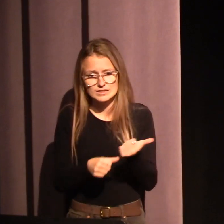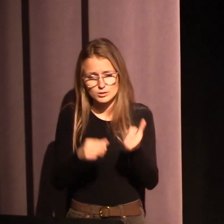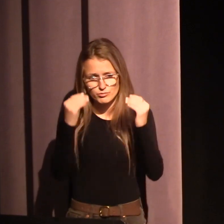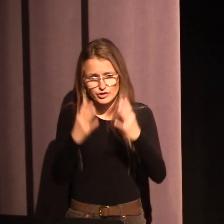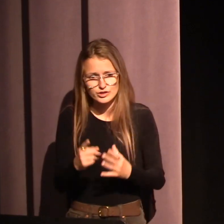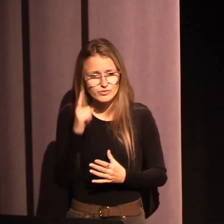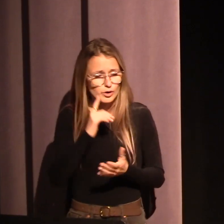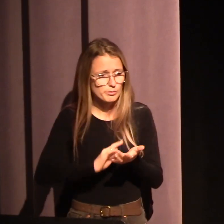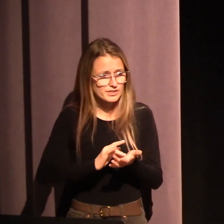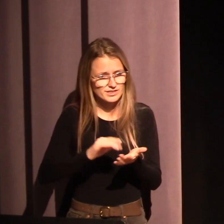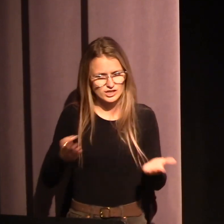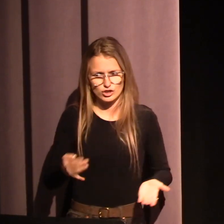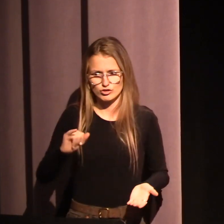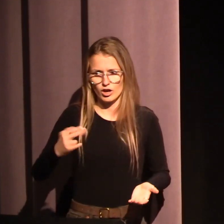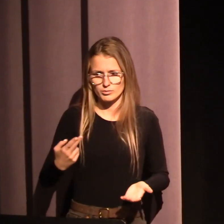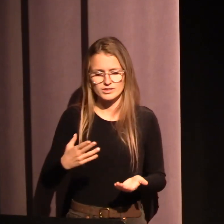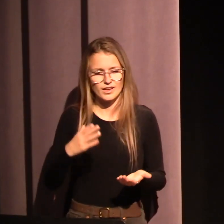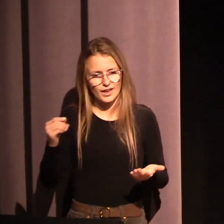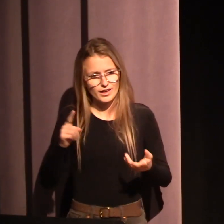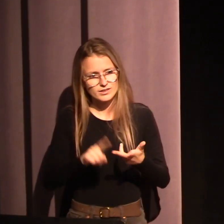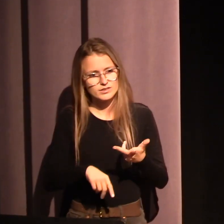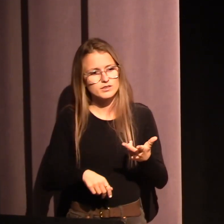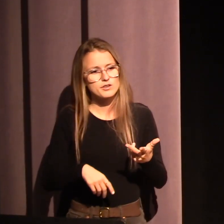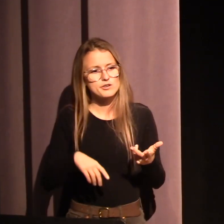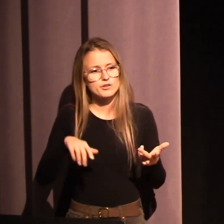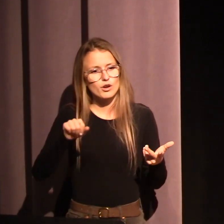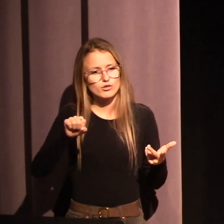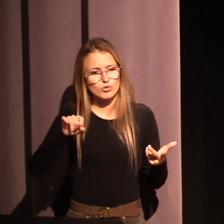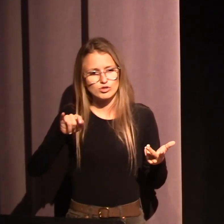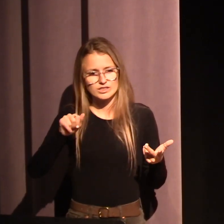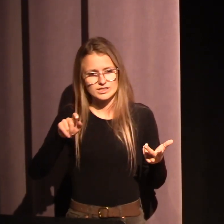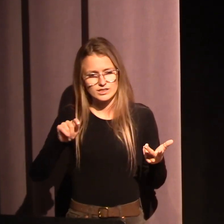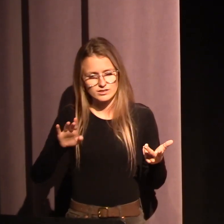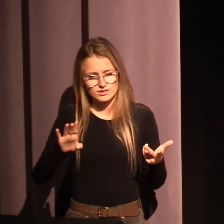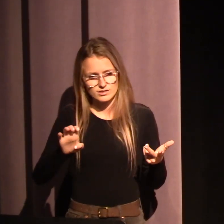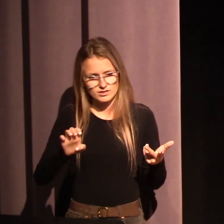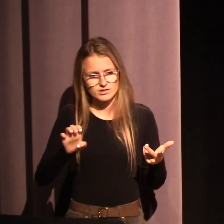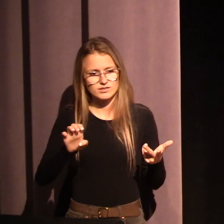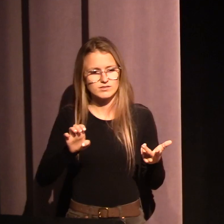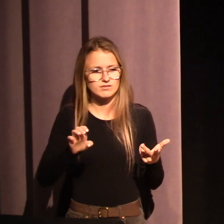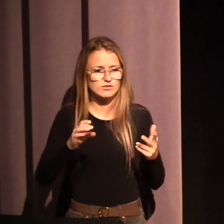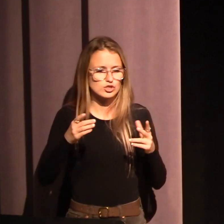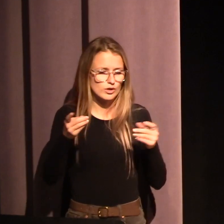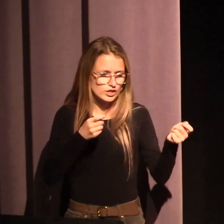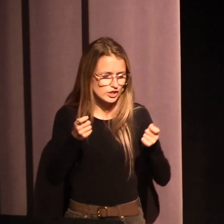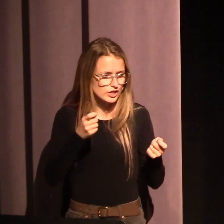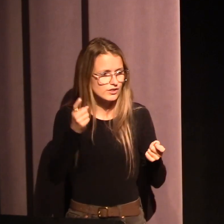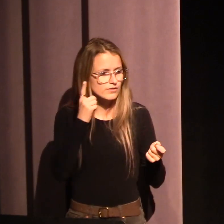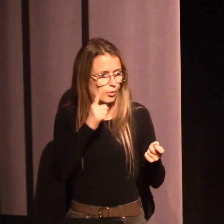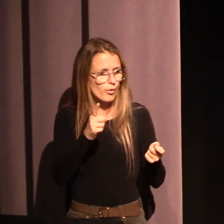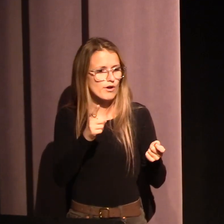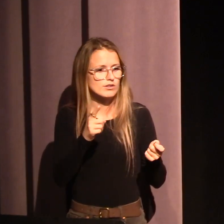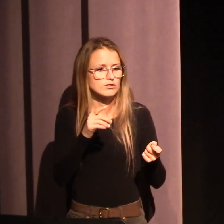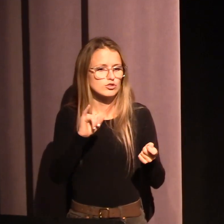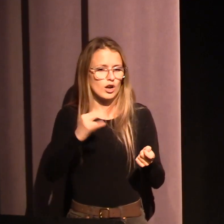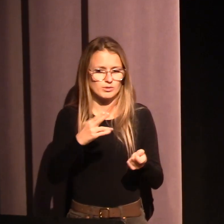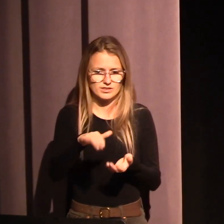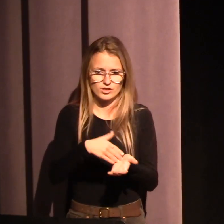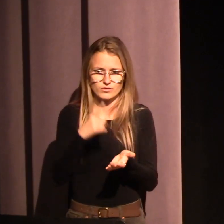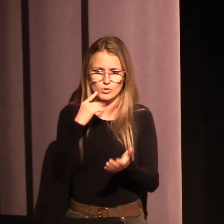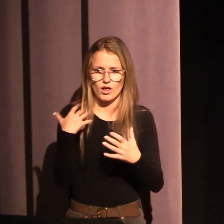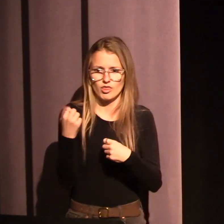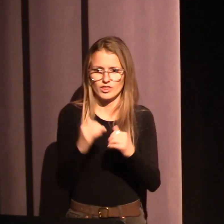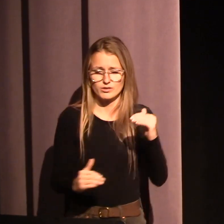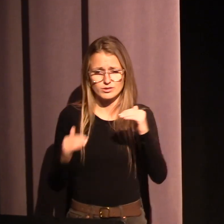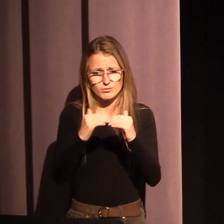medicine at Johns Hopkins, and associate director of patient and community engagement at the Johns Hopkins Center for Health Equity. I've known Chidinma